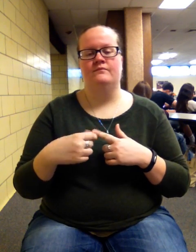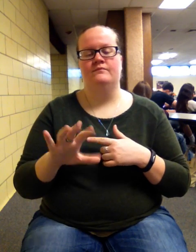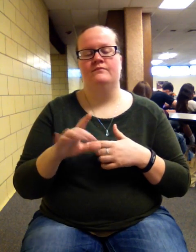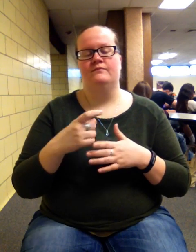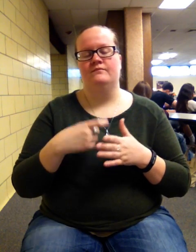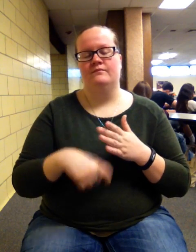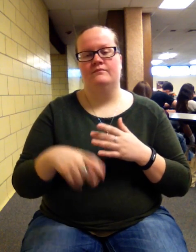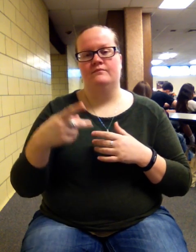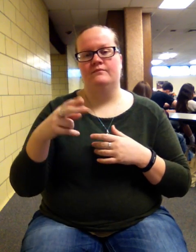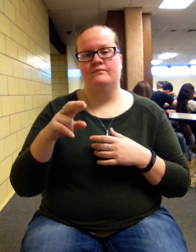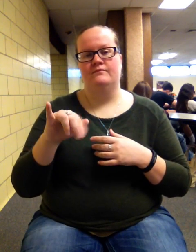your $10